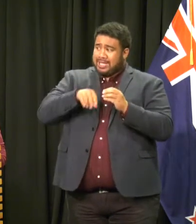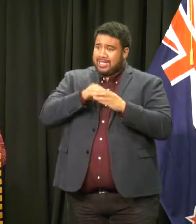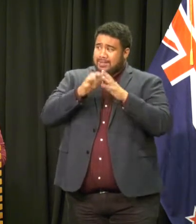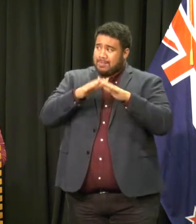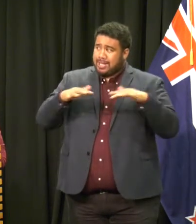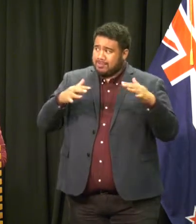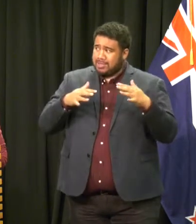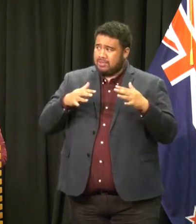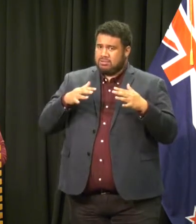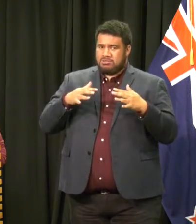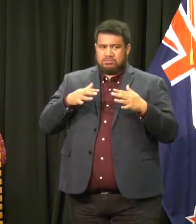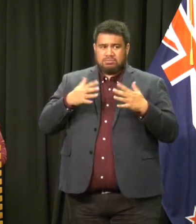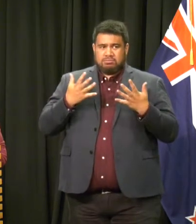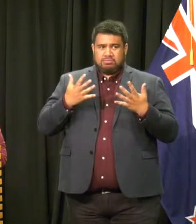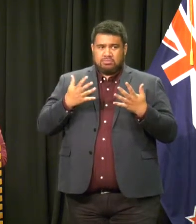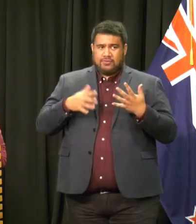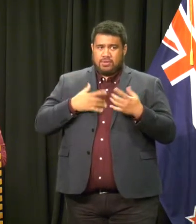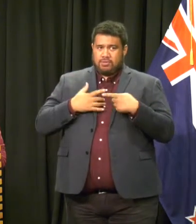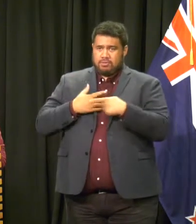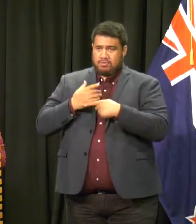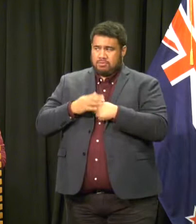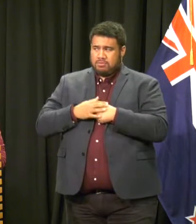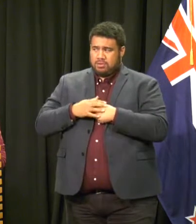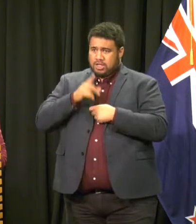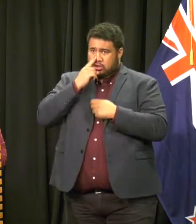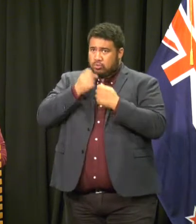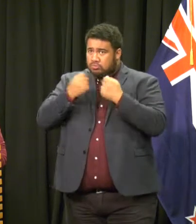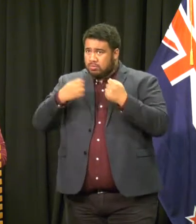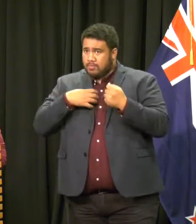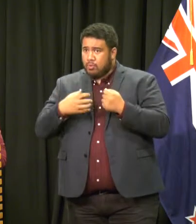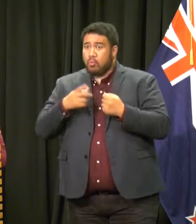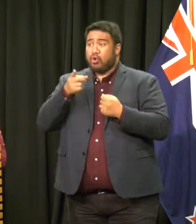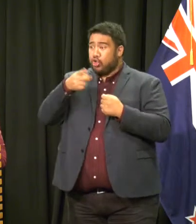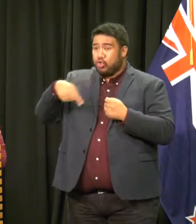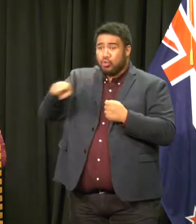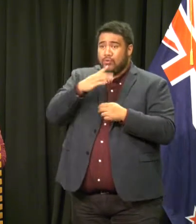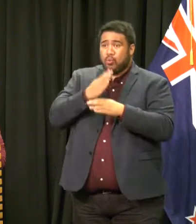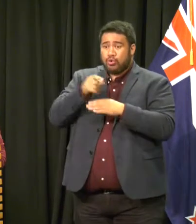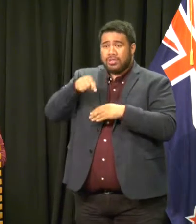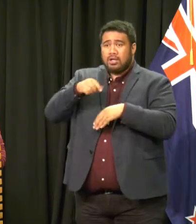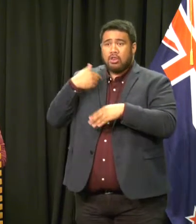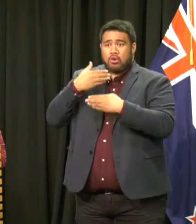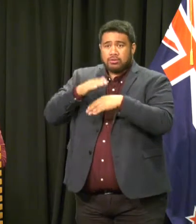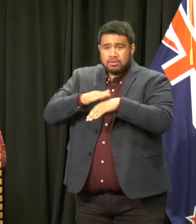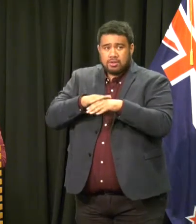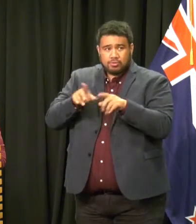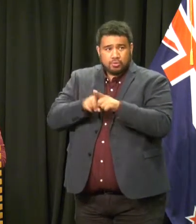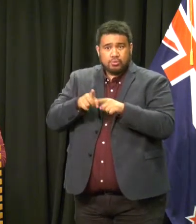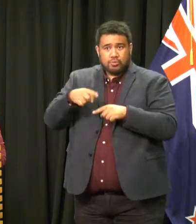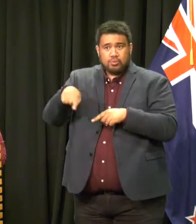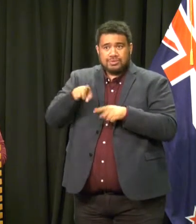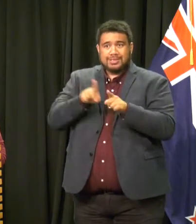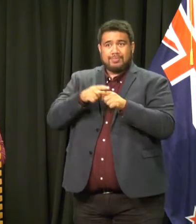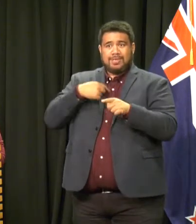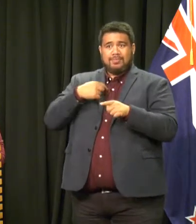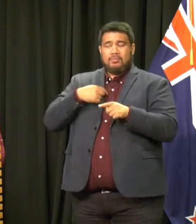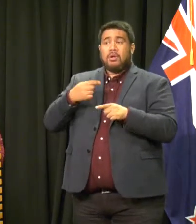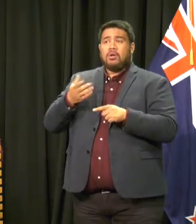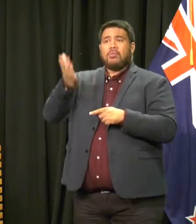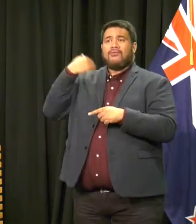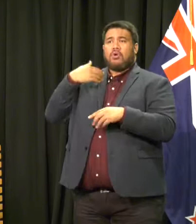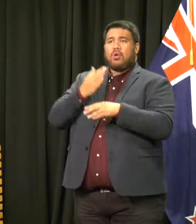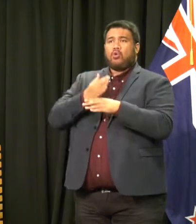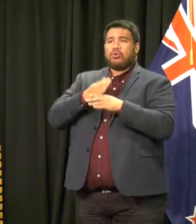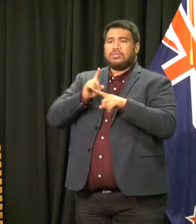you elaborate? Well, you've all worked here for a very long time as well. And I've worked here in